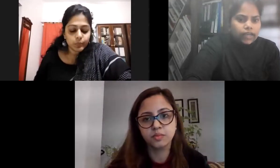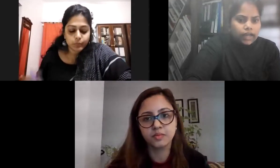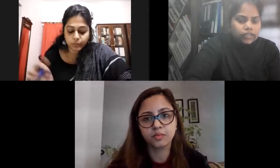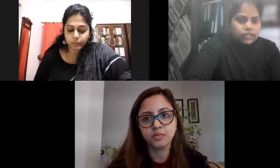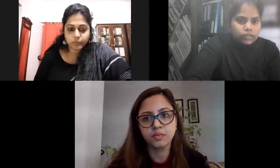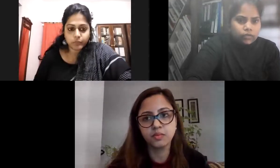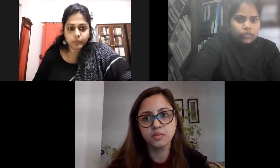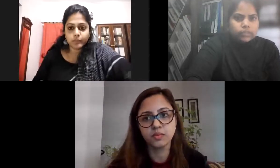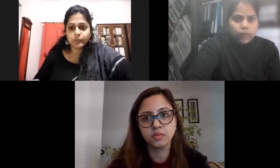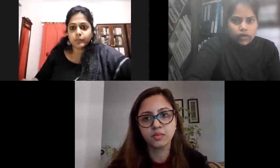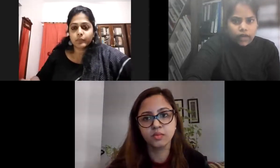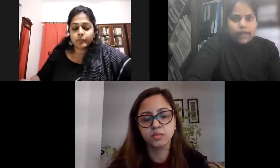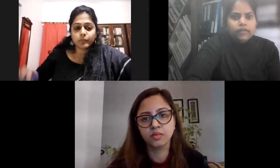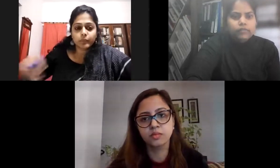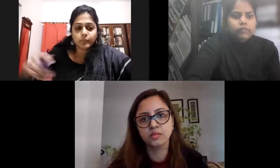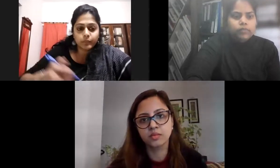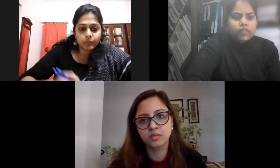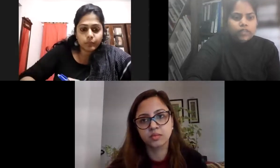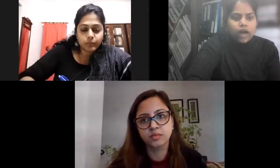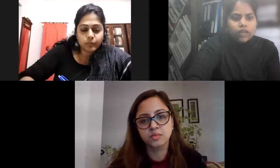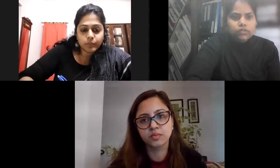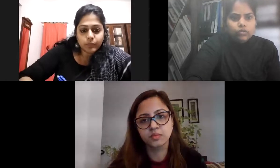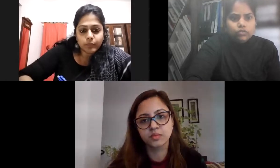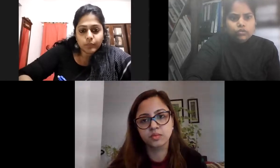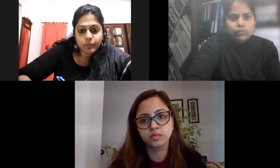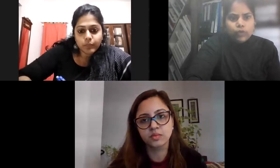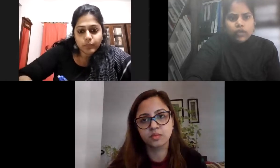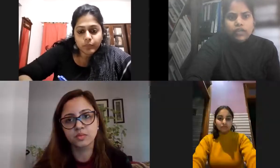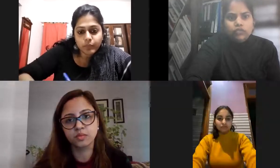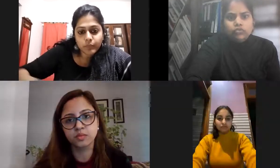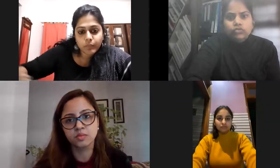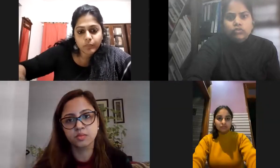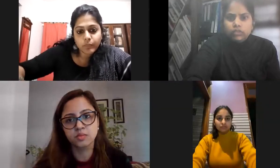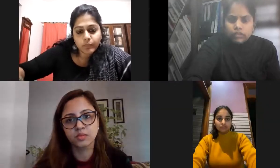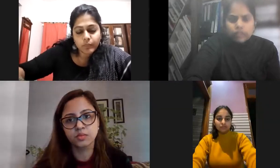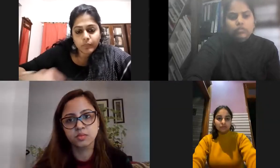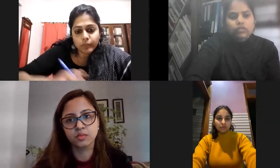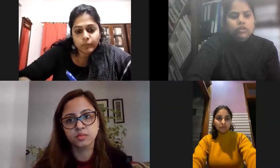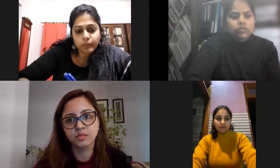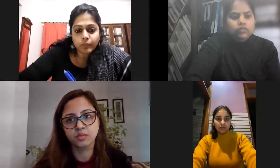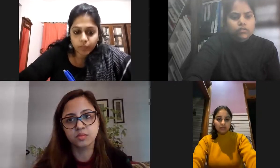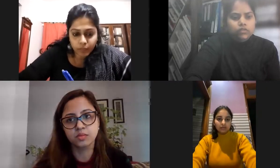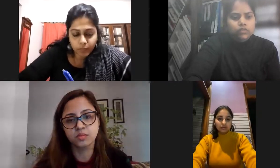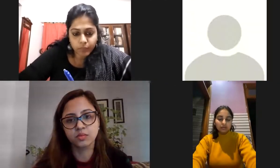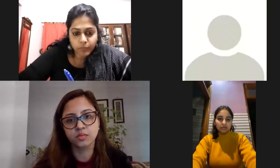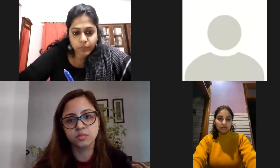I can't see you on the spotlight. Please ask host to spotlight you.